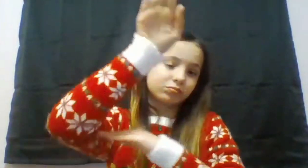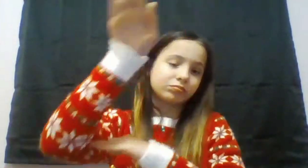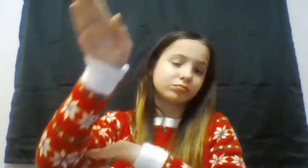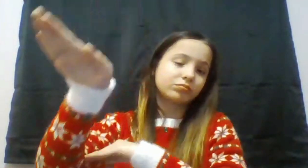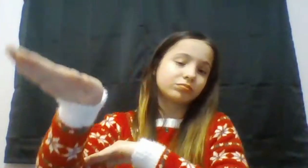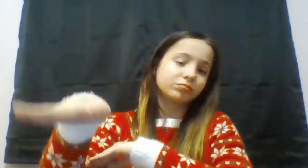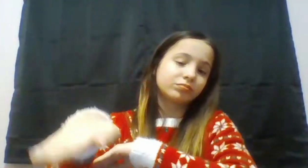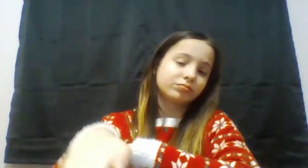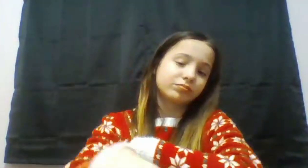winter's nap.